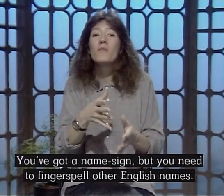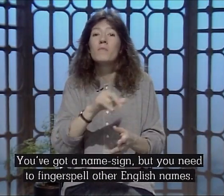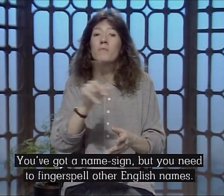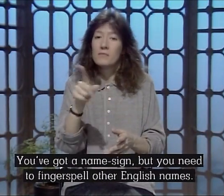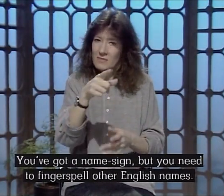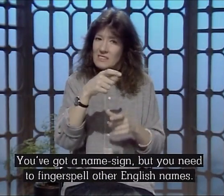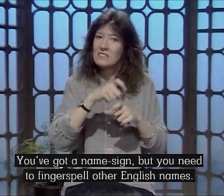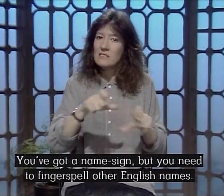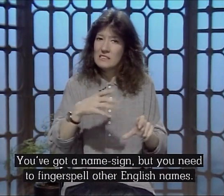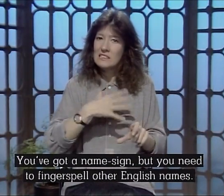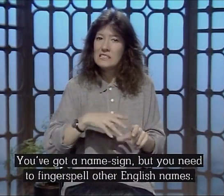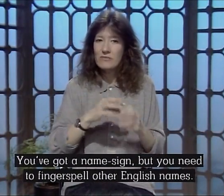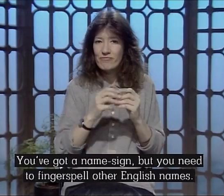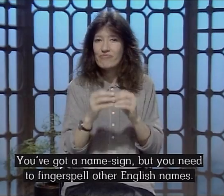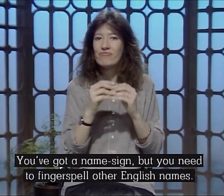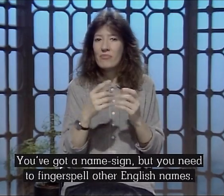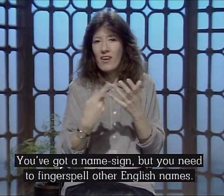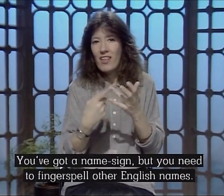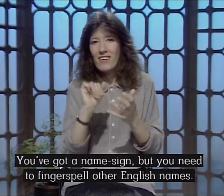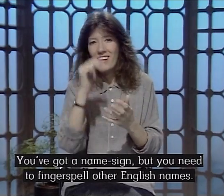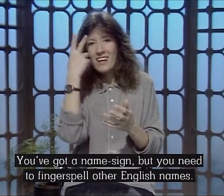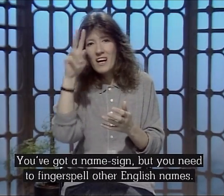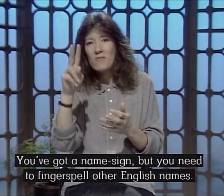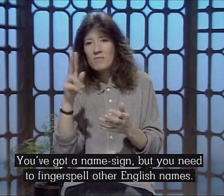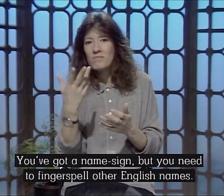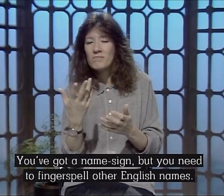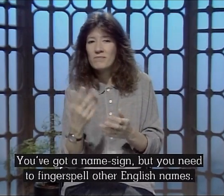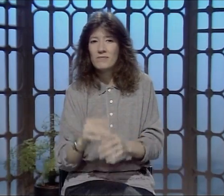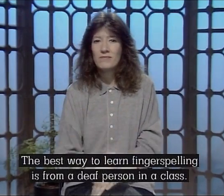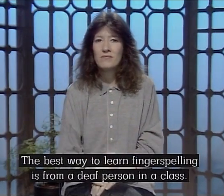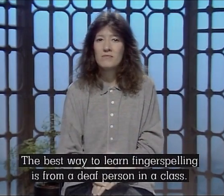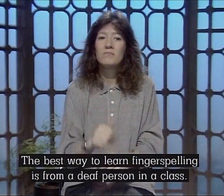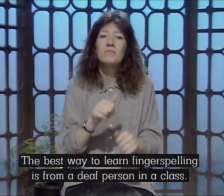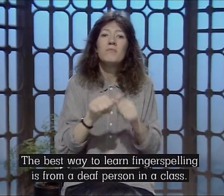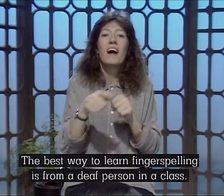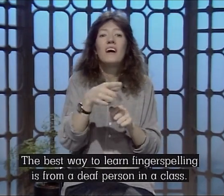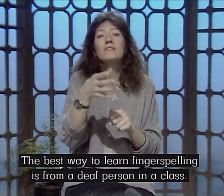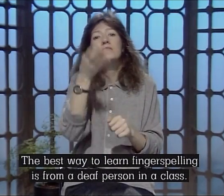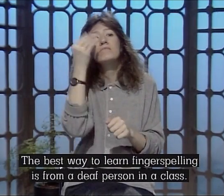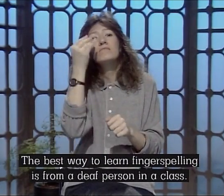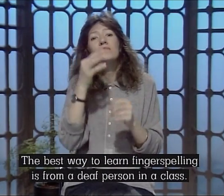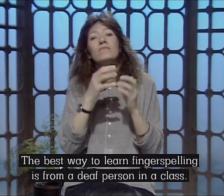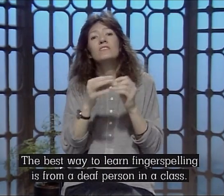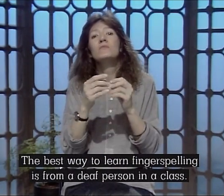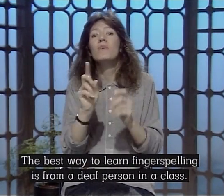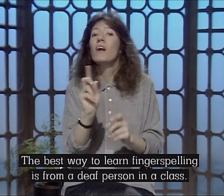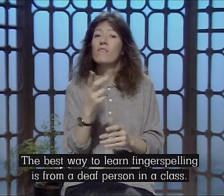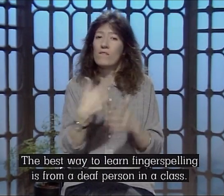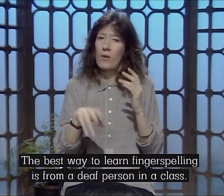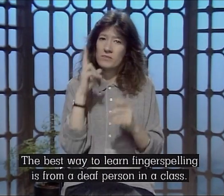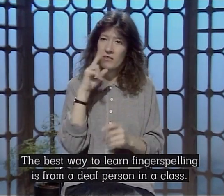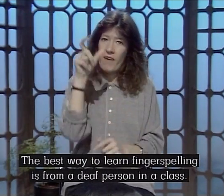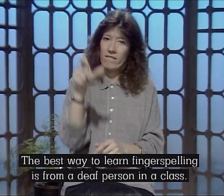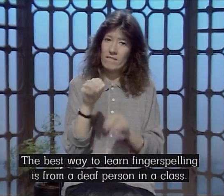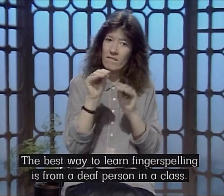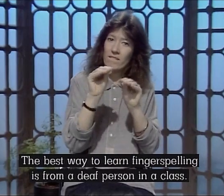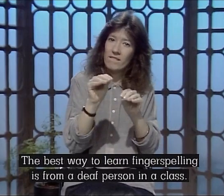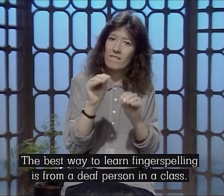sign, but you'll still need to fingerspell other English names. The best way of learning fingerspelling is from a deaf person